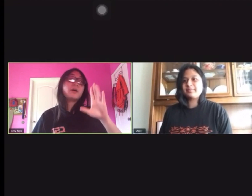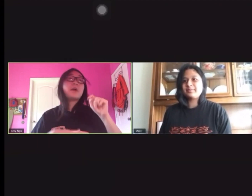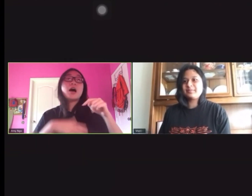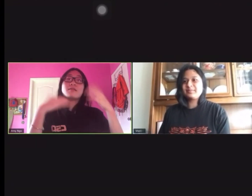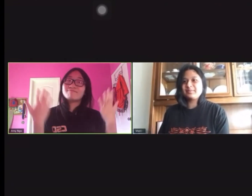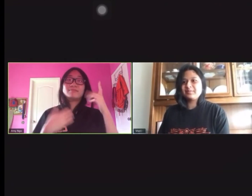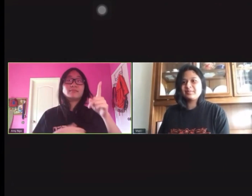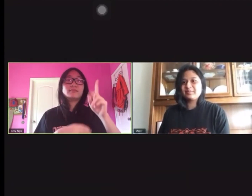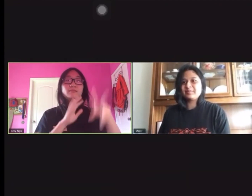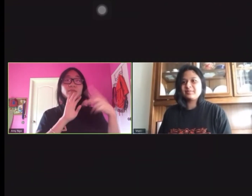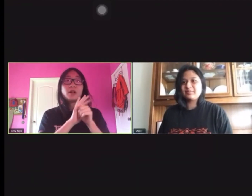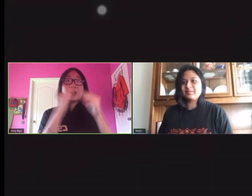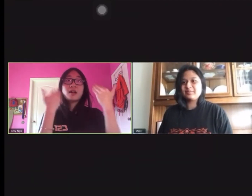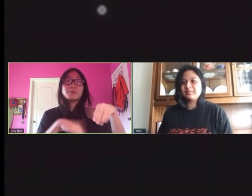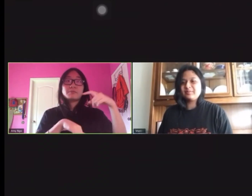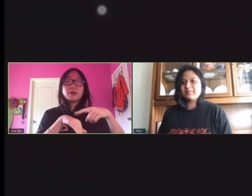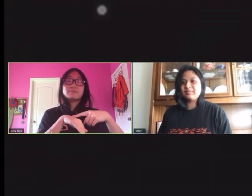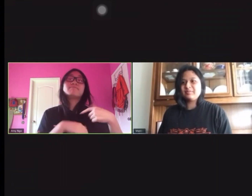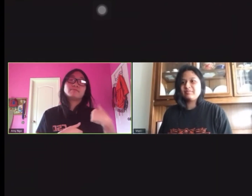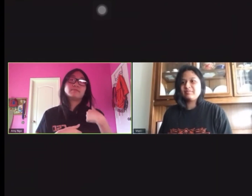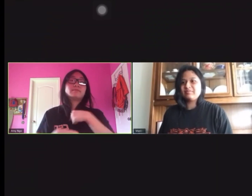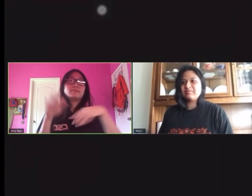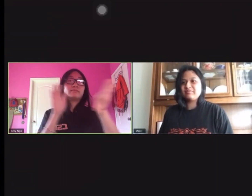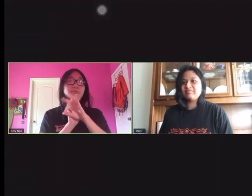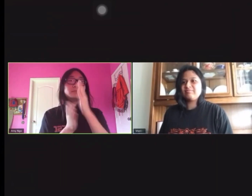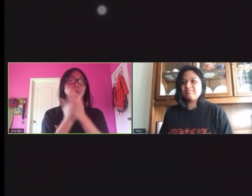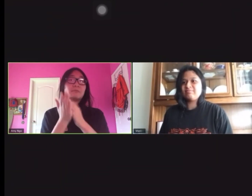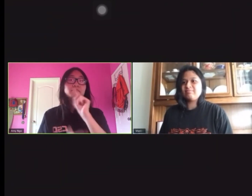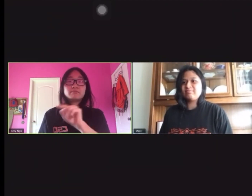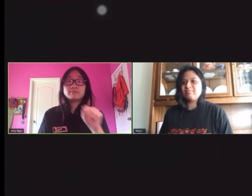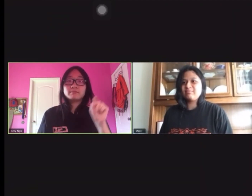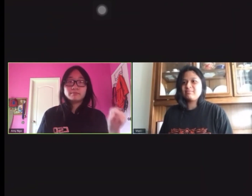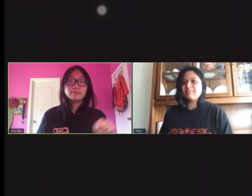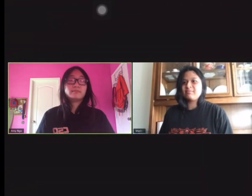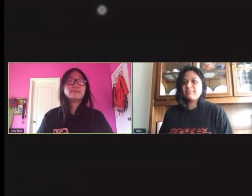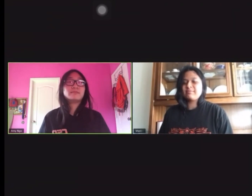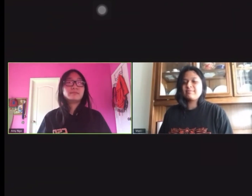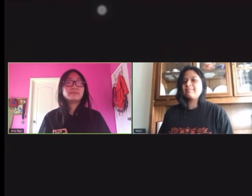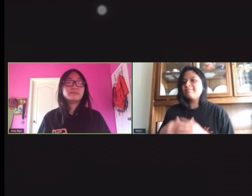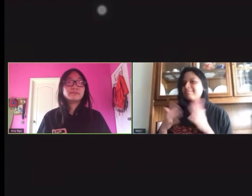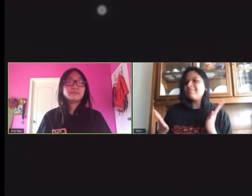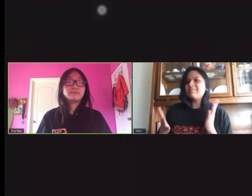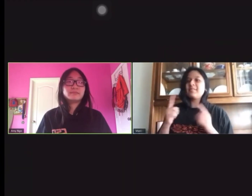have a lot of different memes, but a short video. So we'll show you some of them.